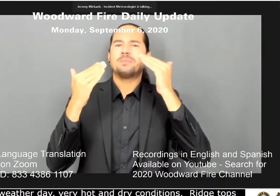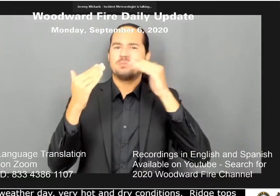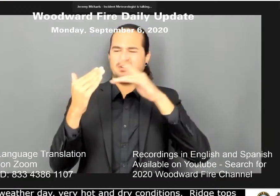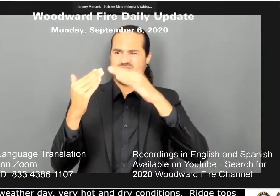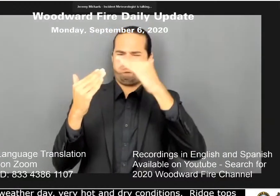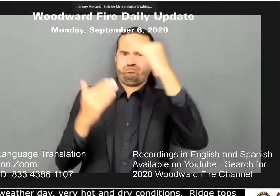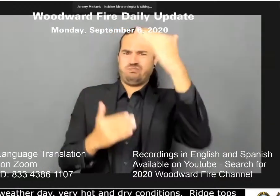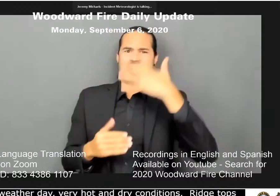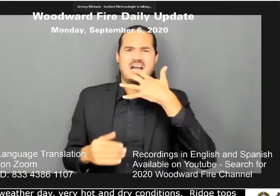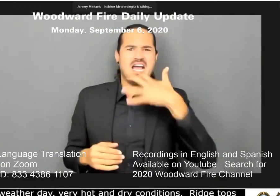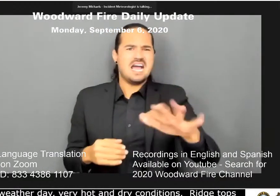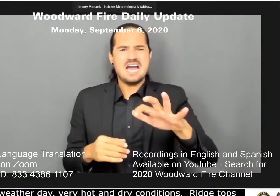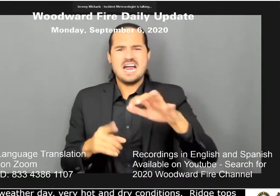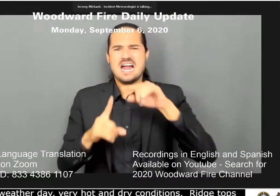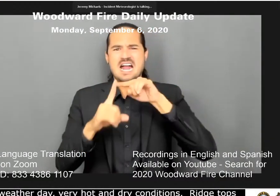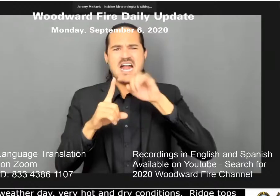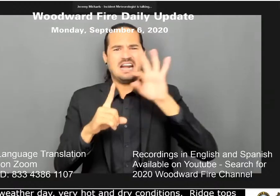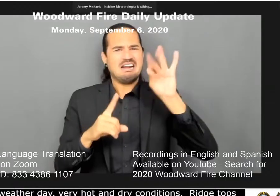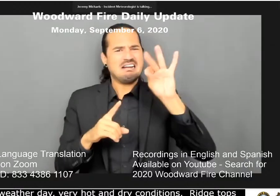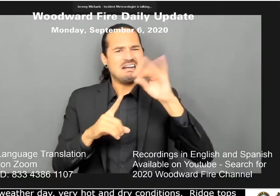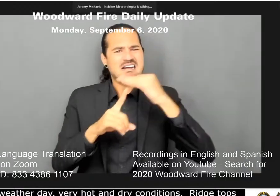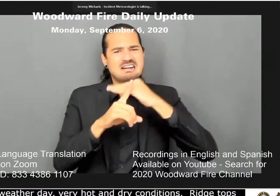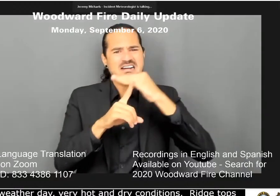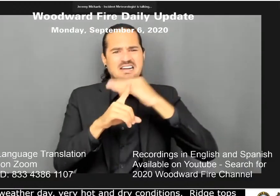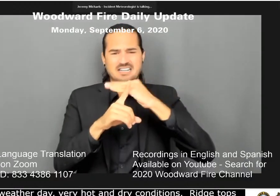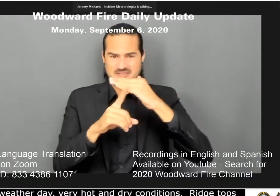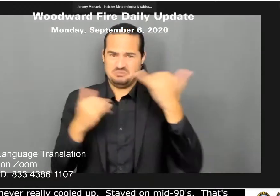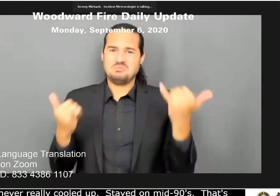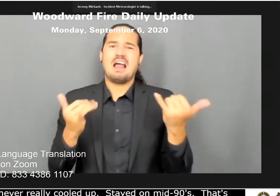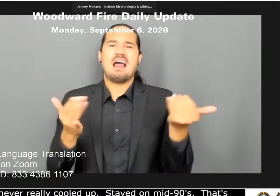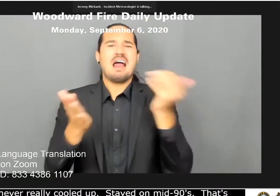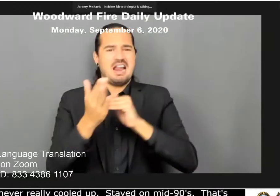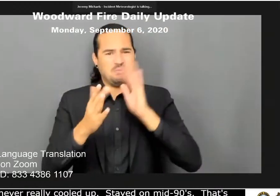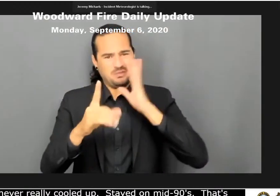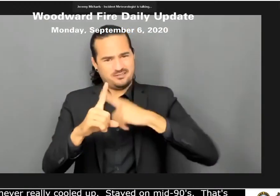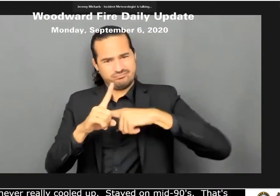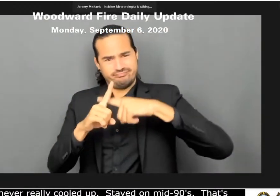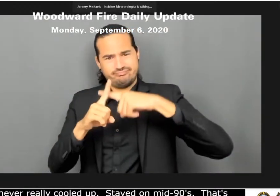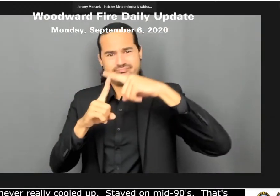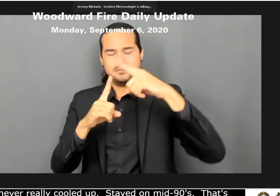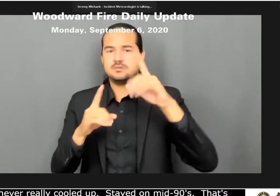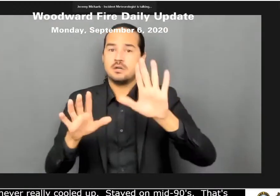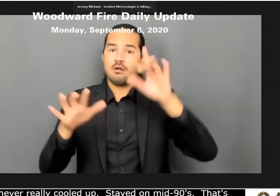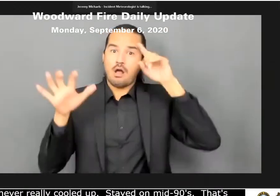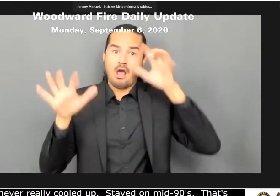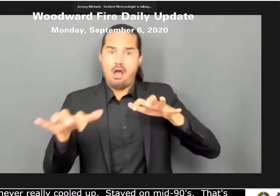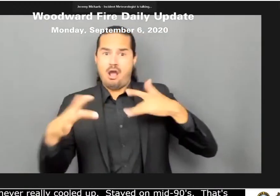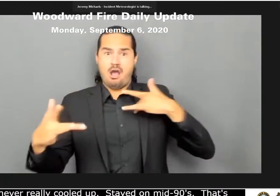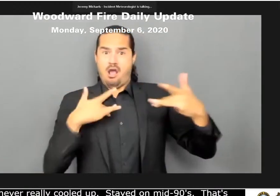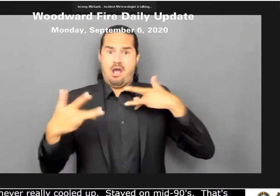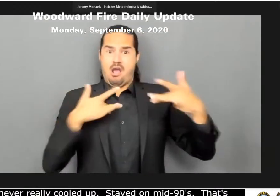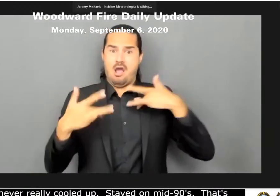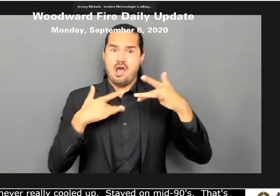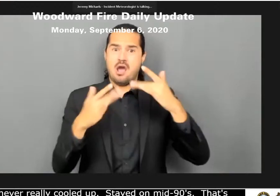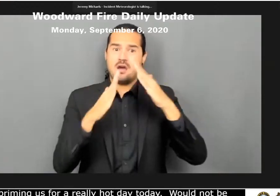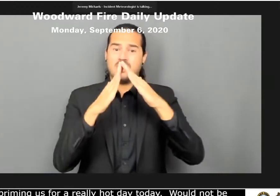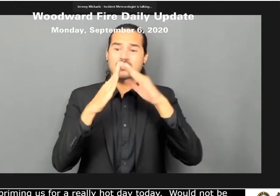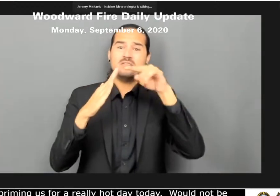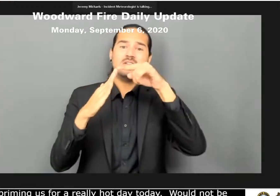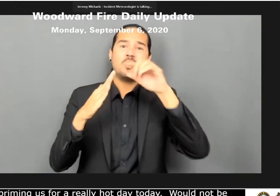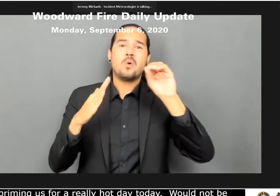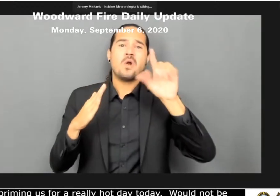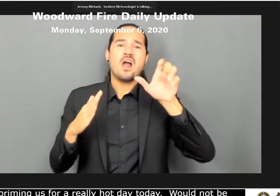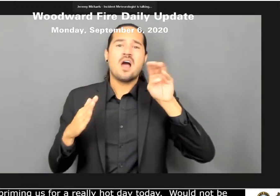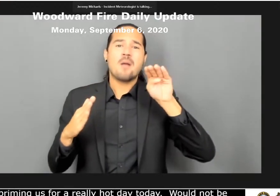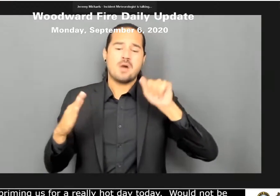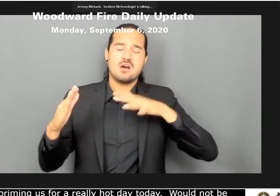us for a really hot day again today. Would not be shocked to see temperatures here around the Lima Bear Valley on a lot of our mid slopes and upper slopes